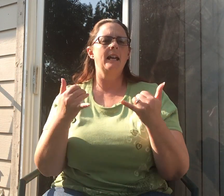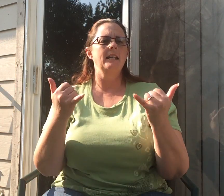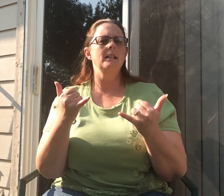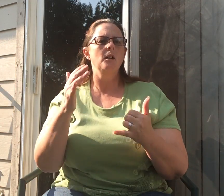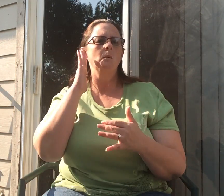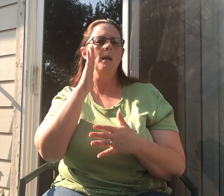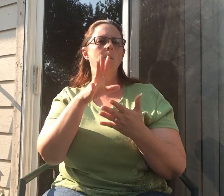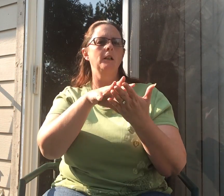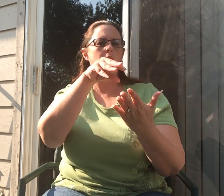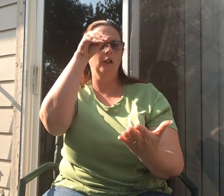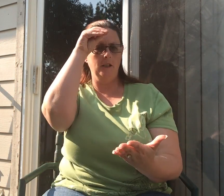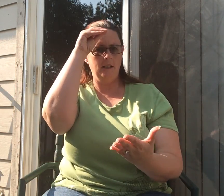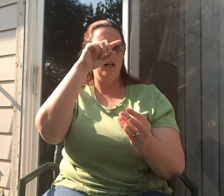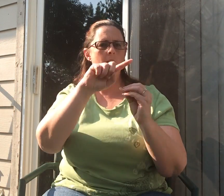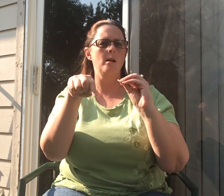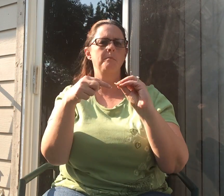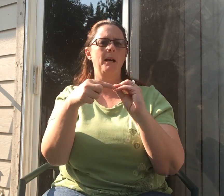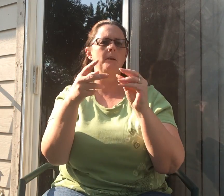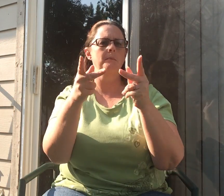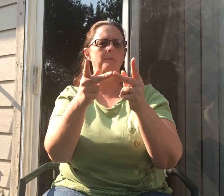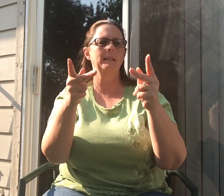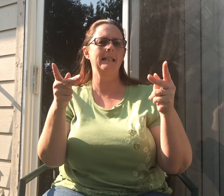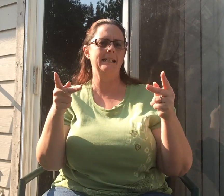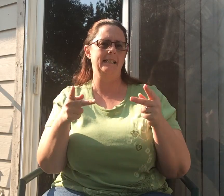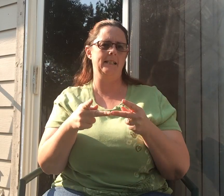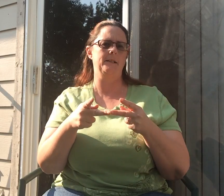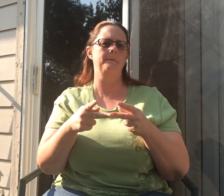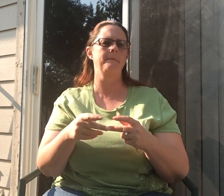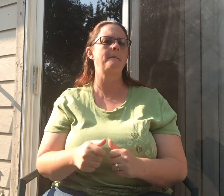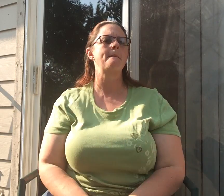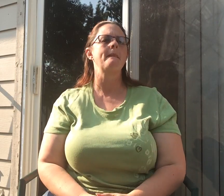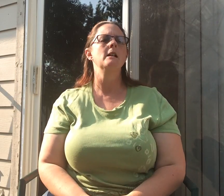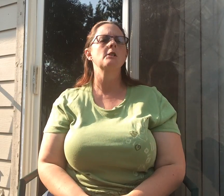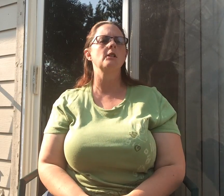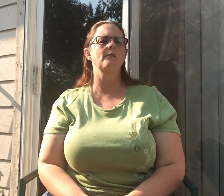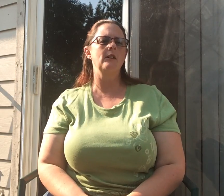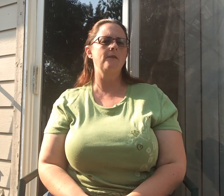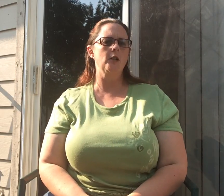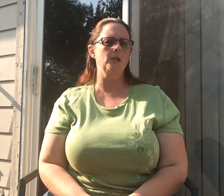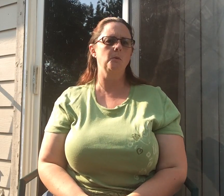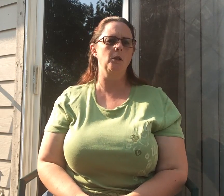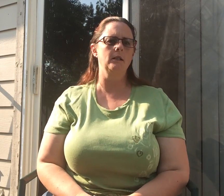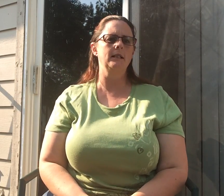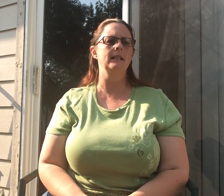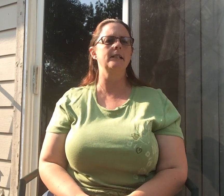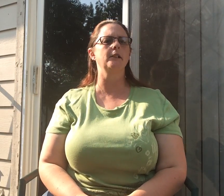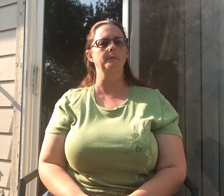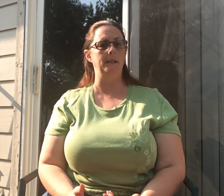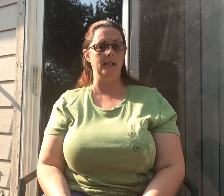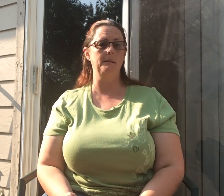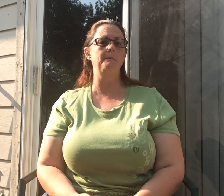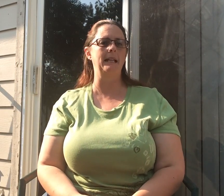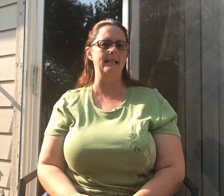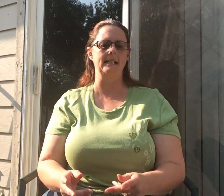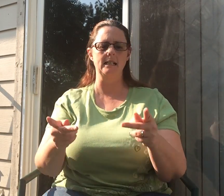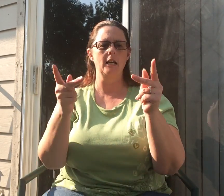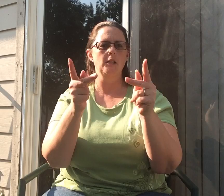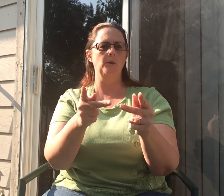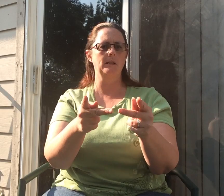Today we will learn about places. So the very first word is going to be places. So it's going